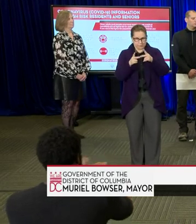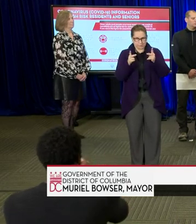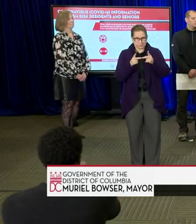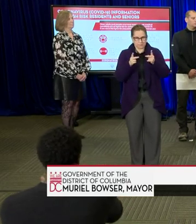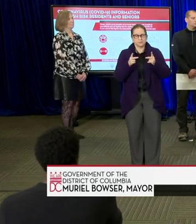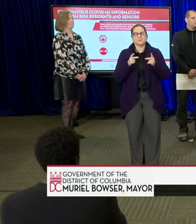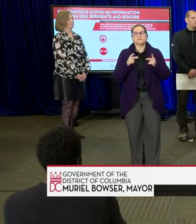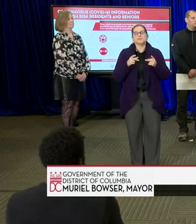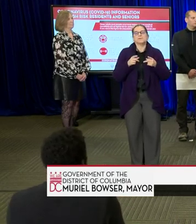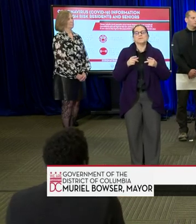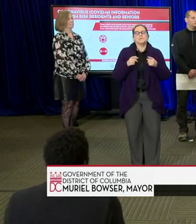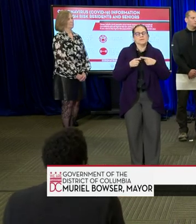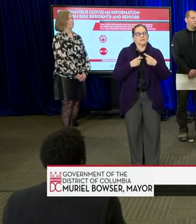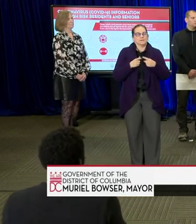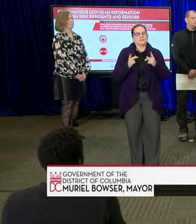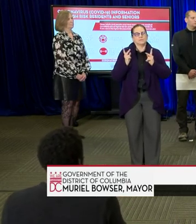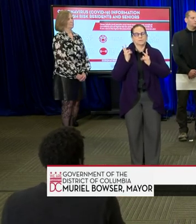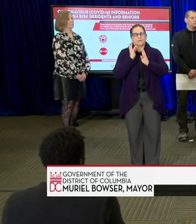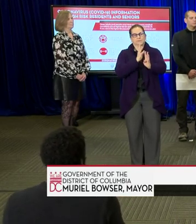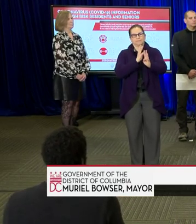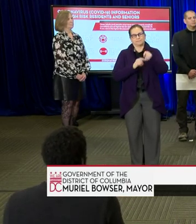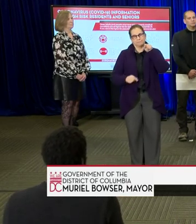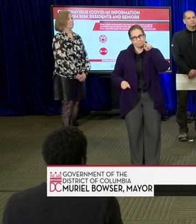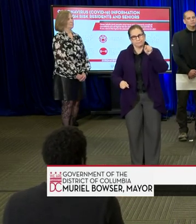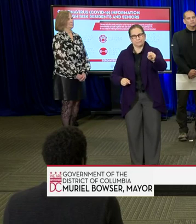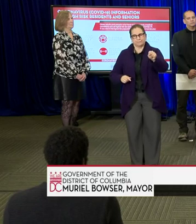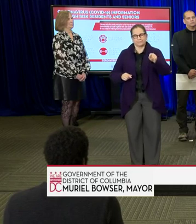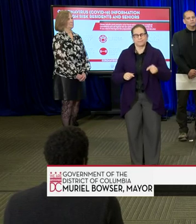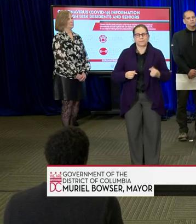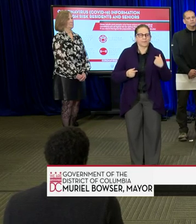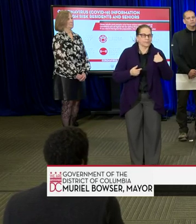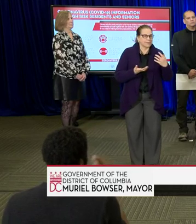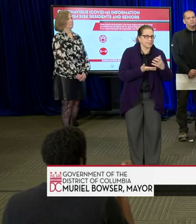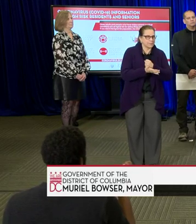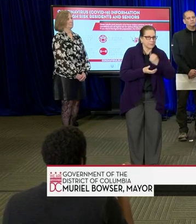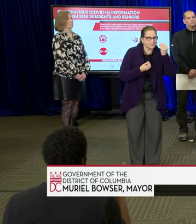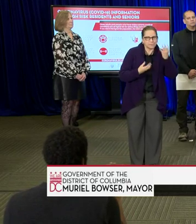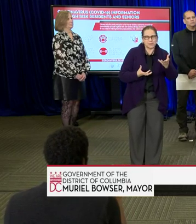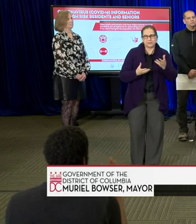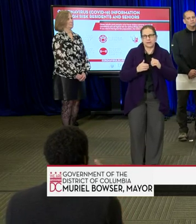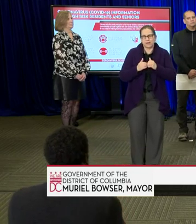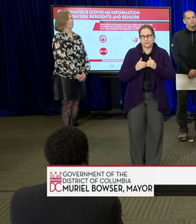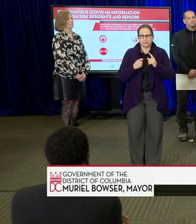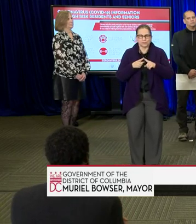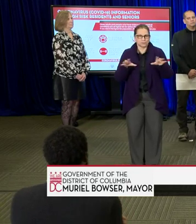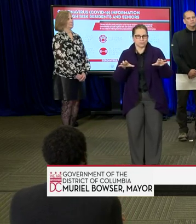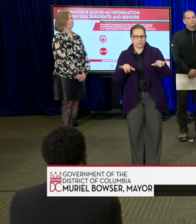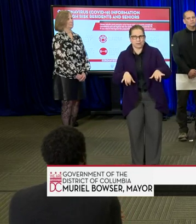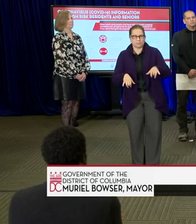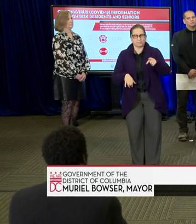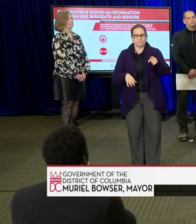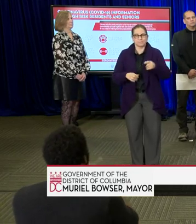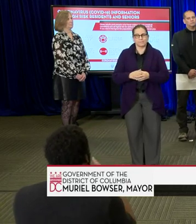So all of our healthcare systems are reporting those same challenges, just as the mayor has highlighted in her remarks that we are facing those